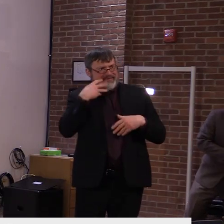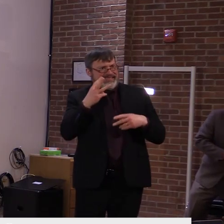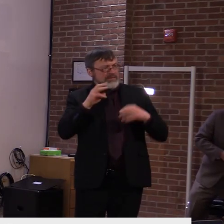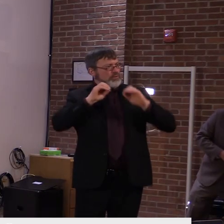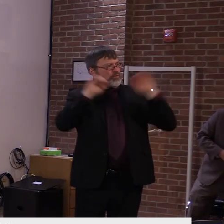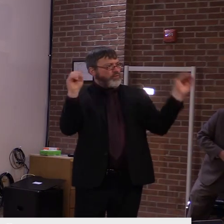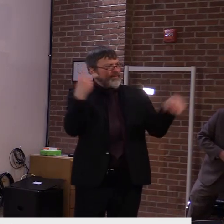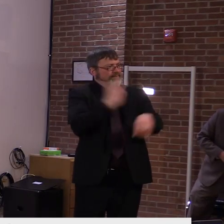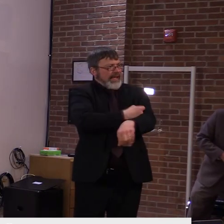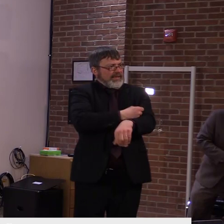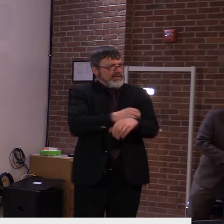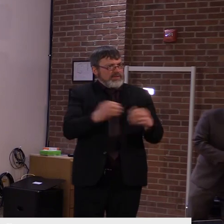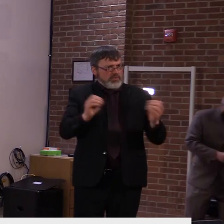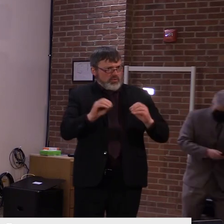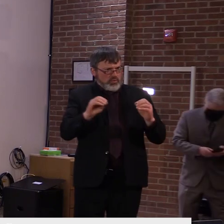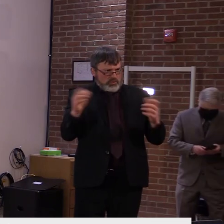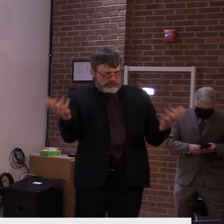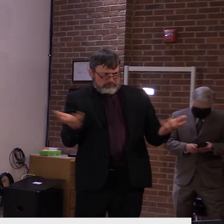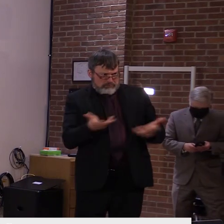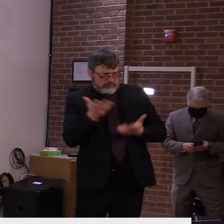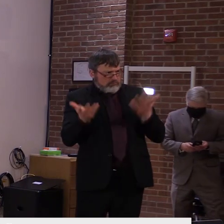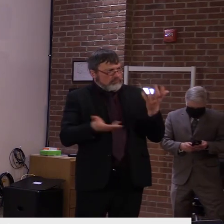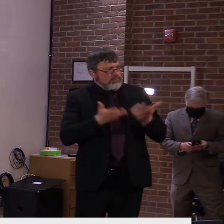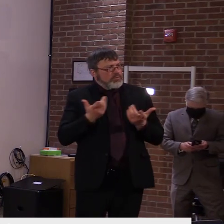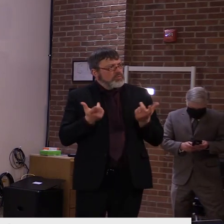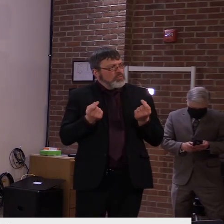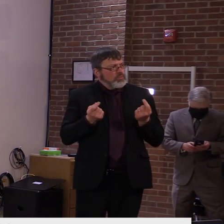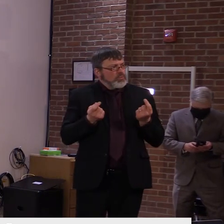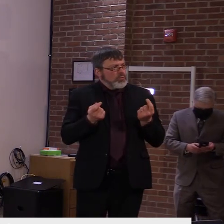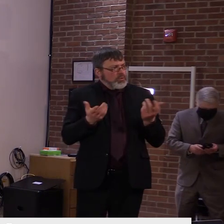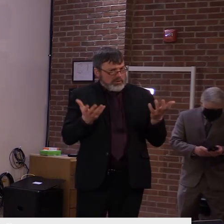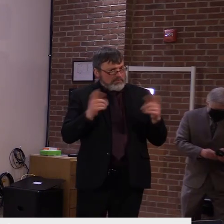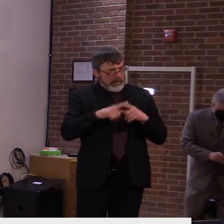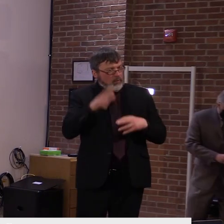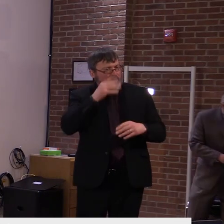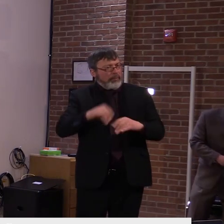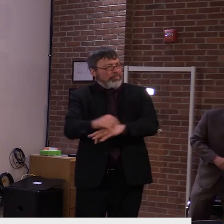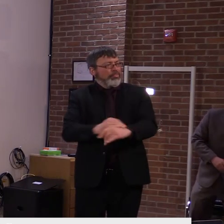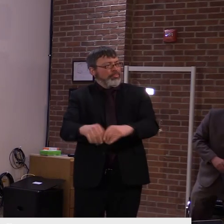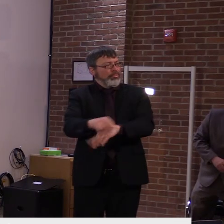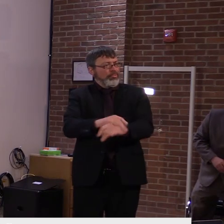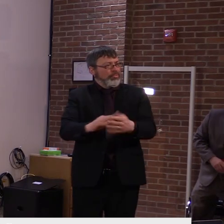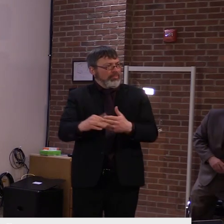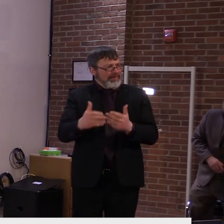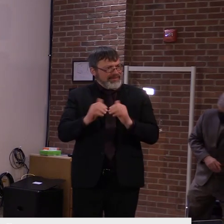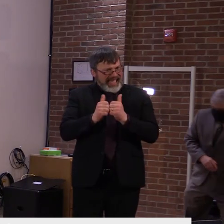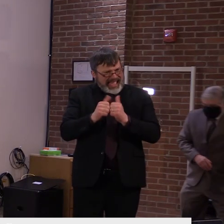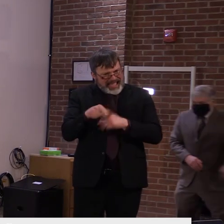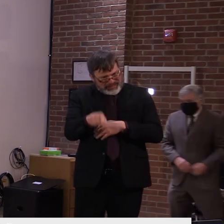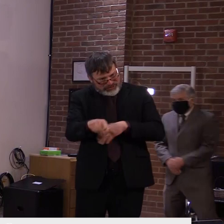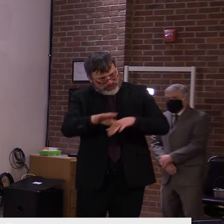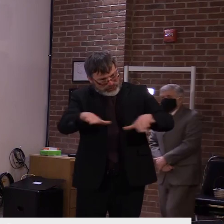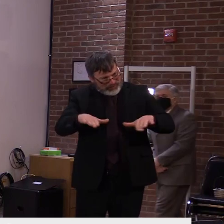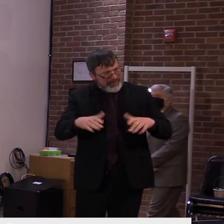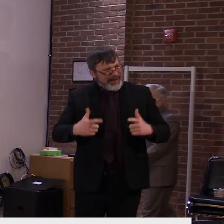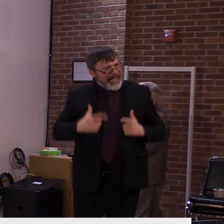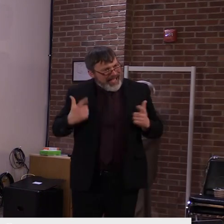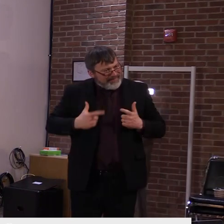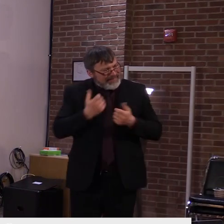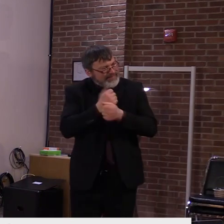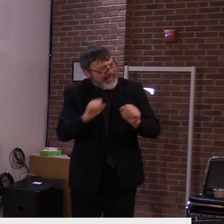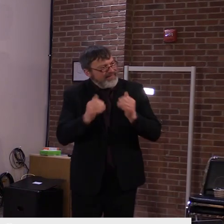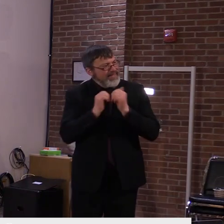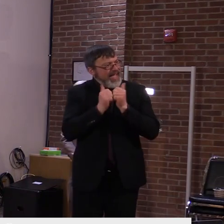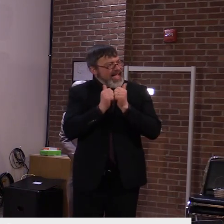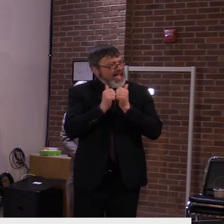know, figured out yet. So how do we keep kids safe if the idea is to put them back into schools